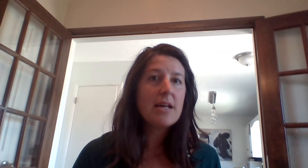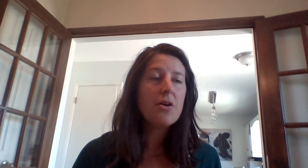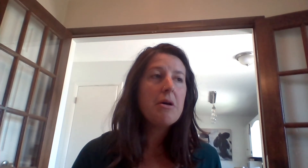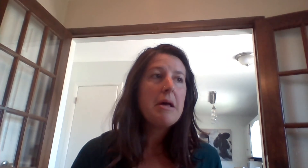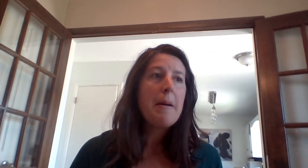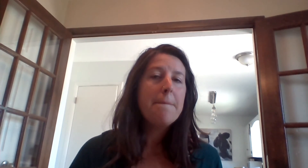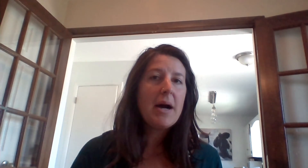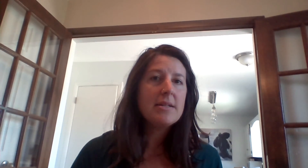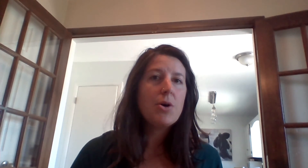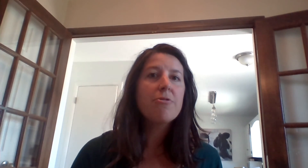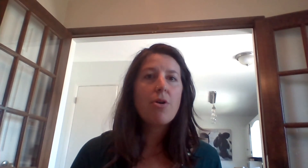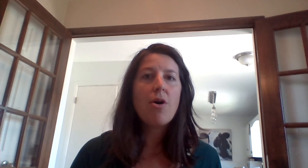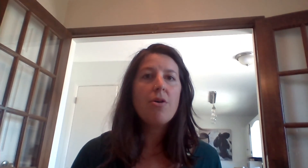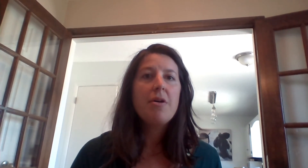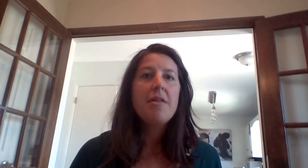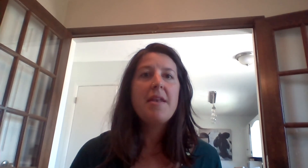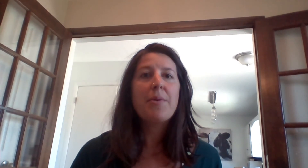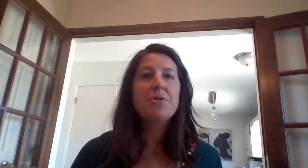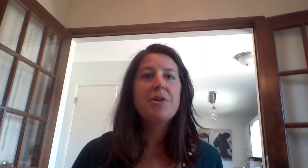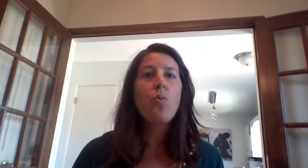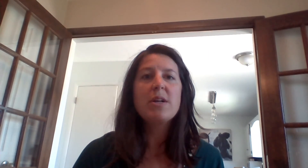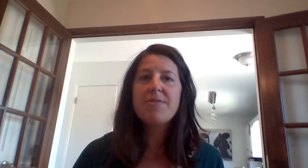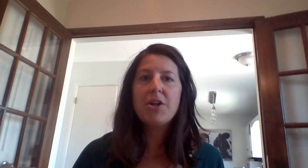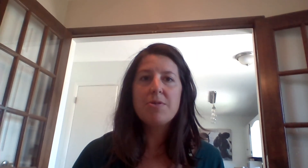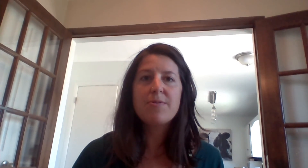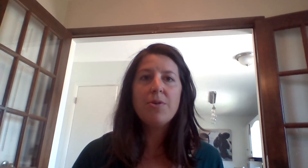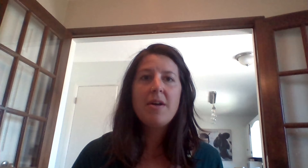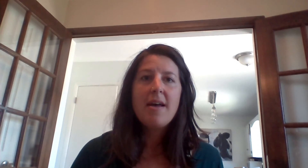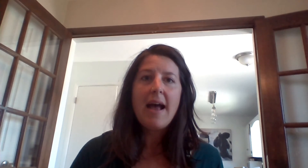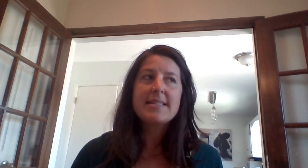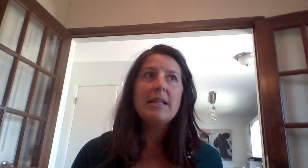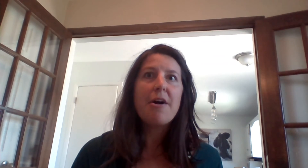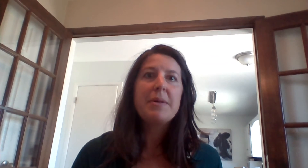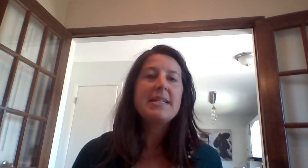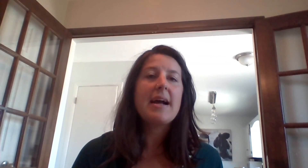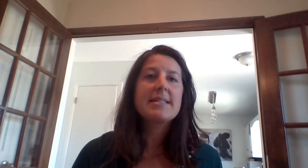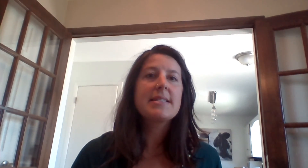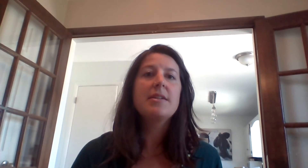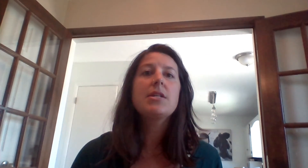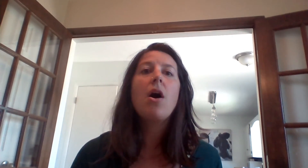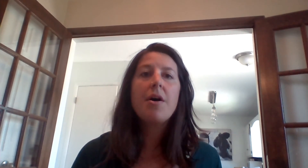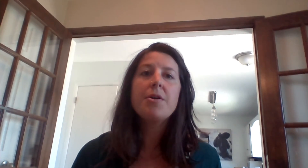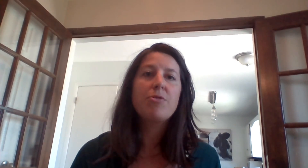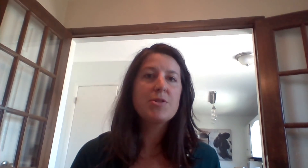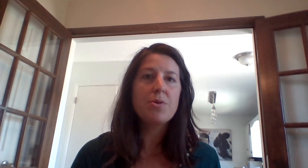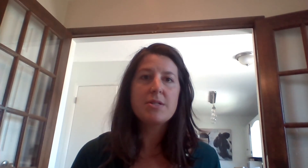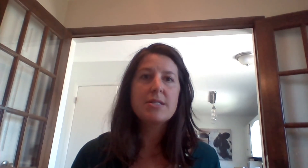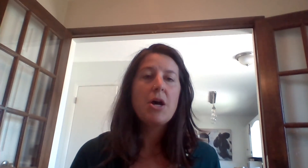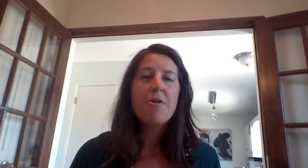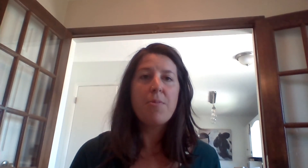ASL, but overall, the network learning was very useful as it allowed me to access a ton of resources from around